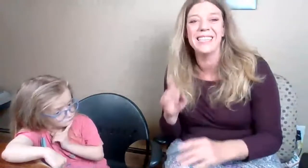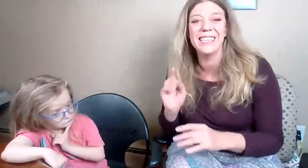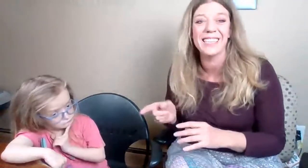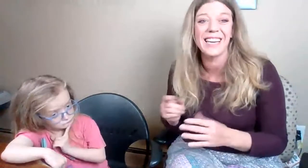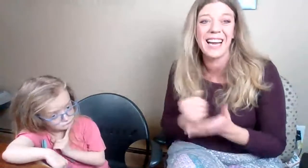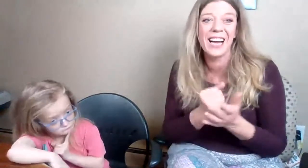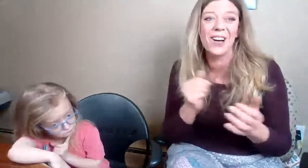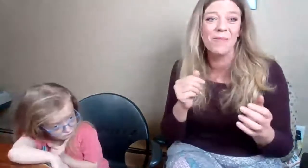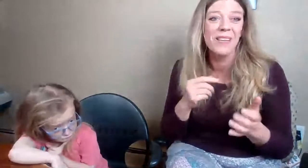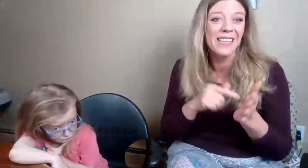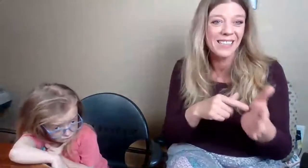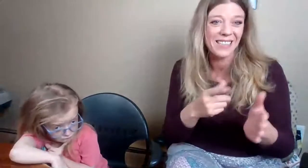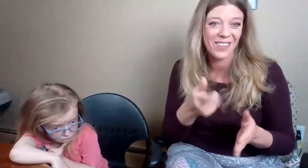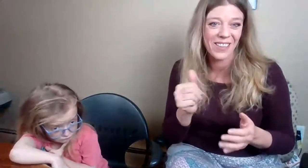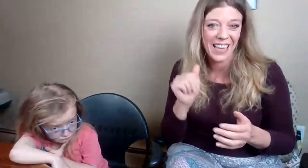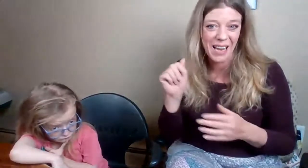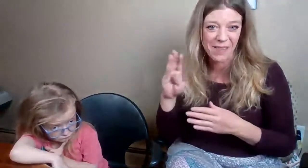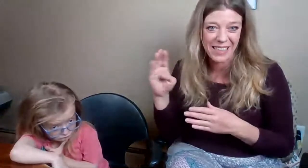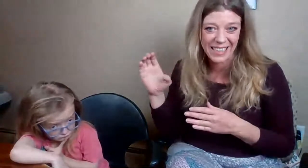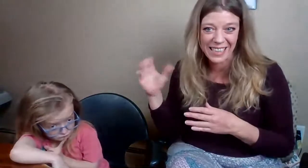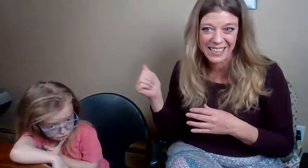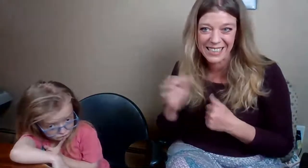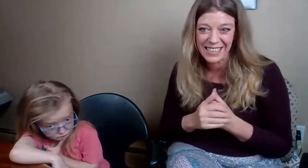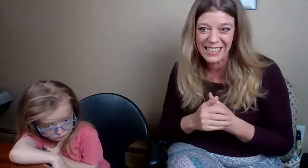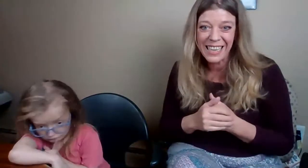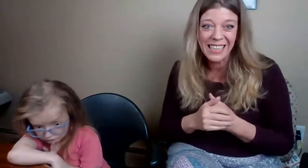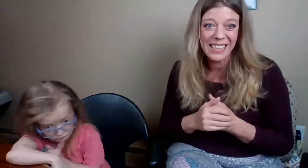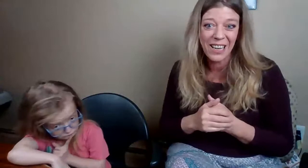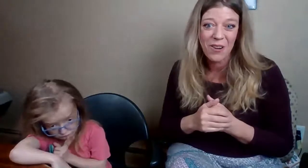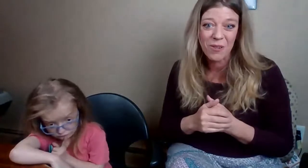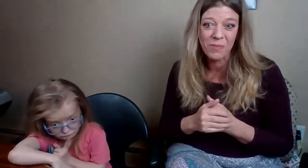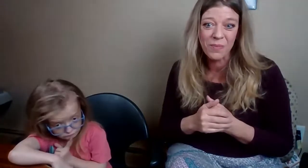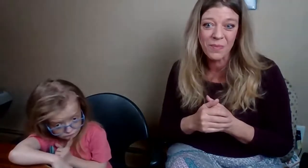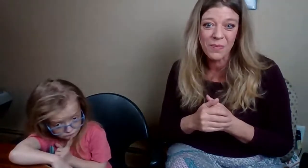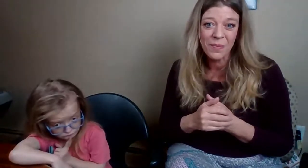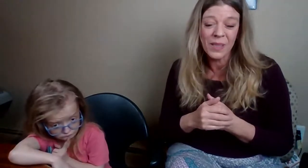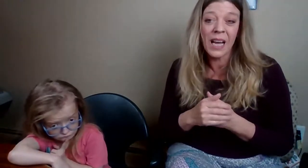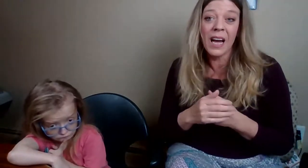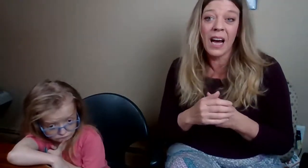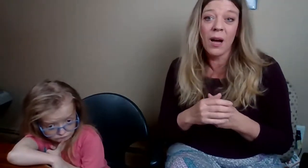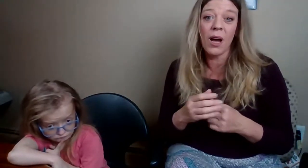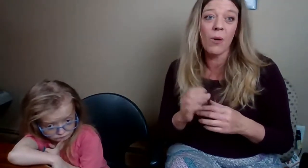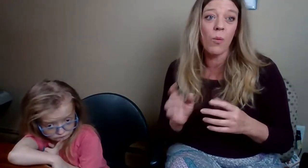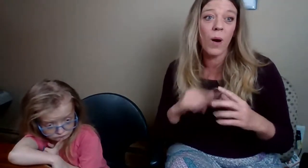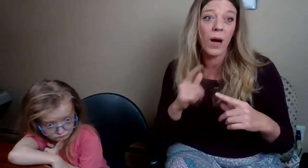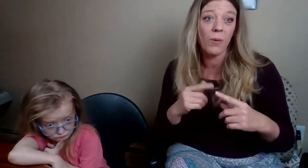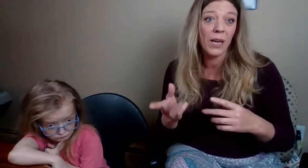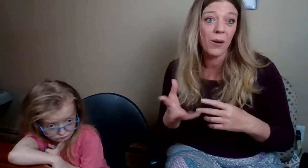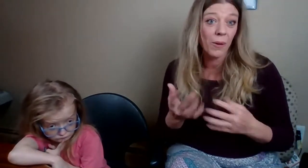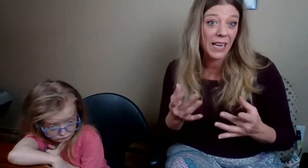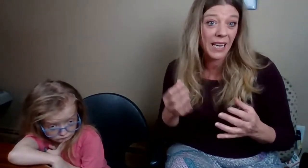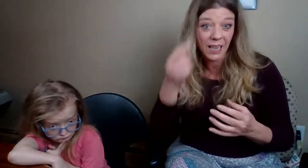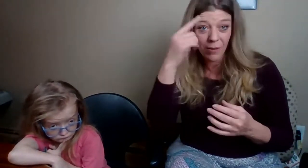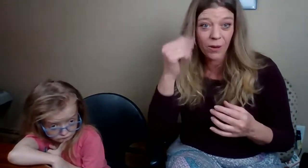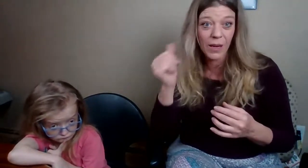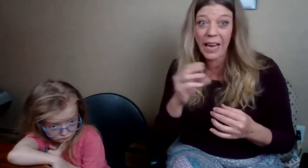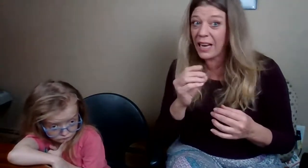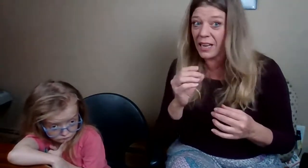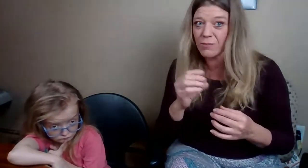She's gonna help show you the ABCs. So while we are waiting for a